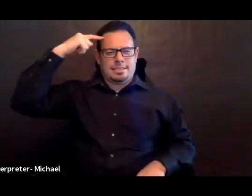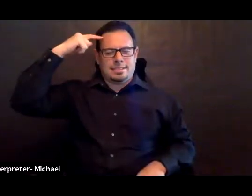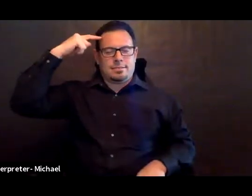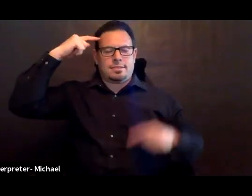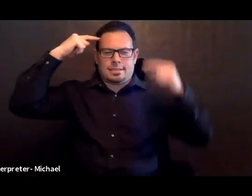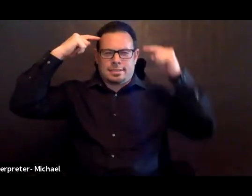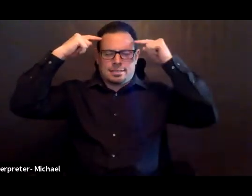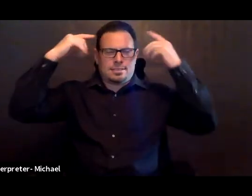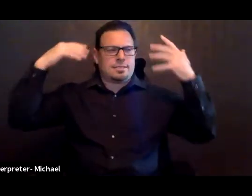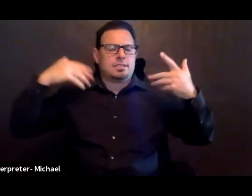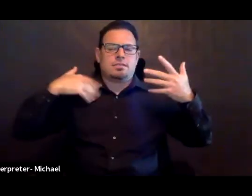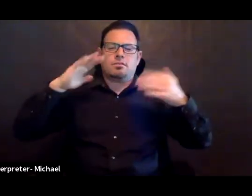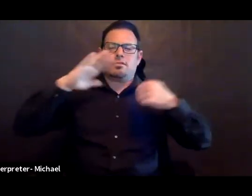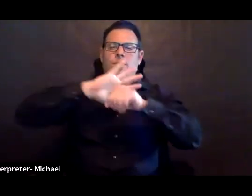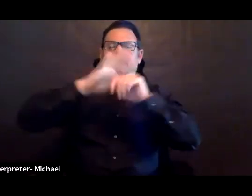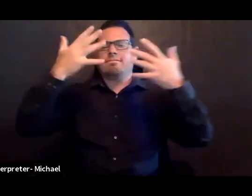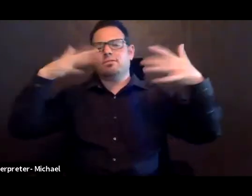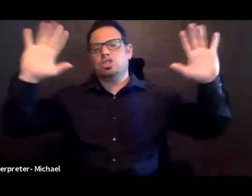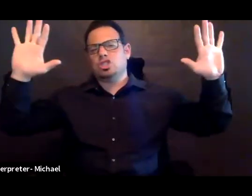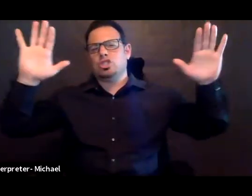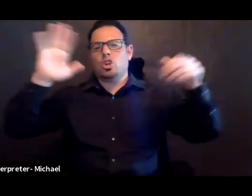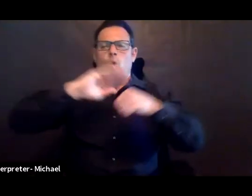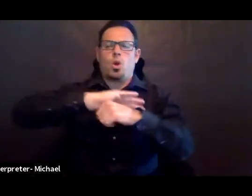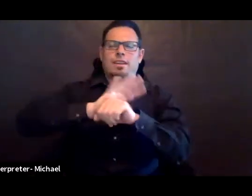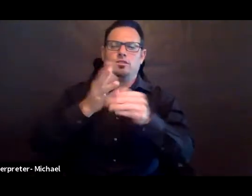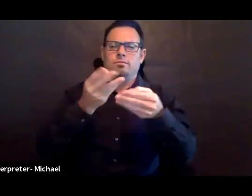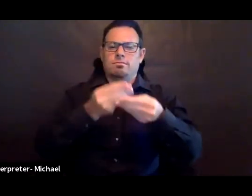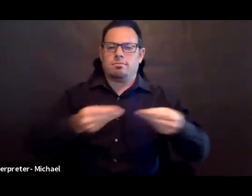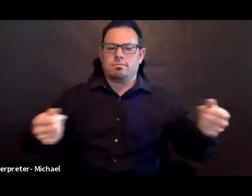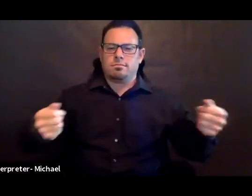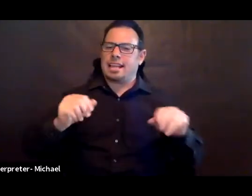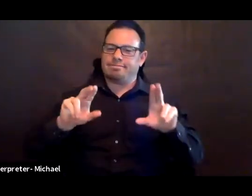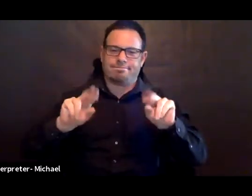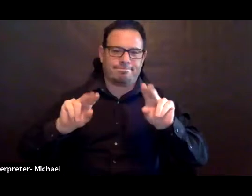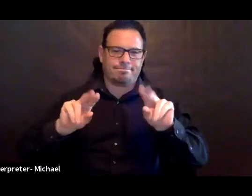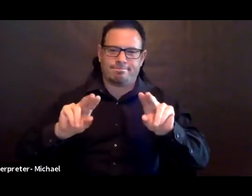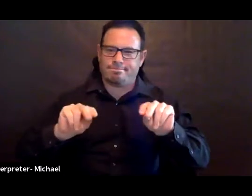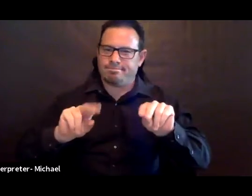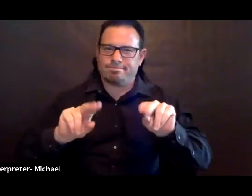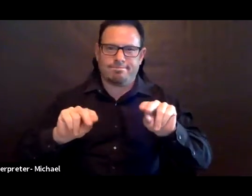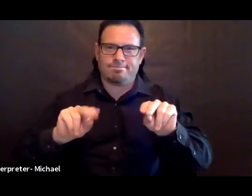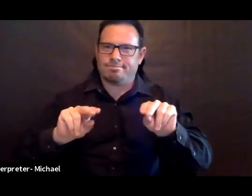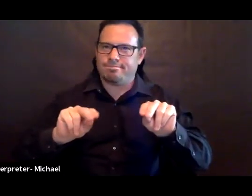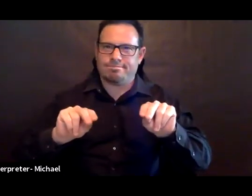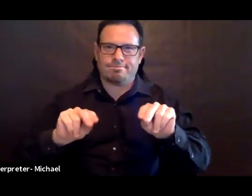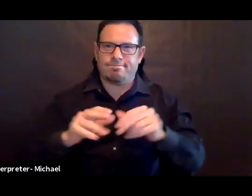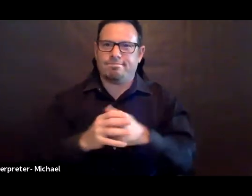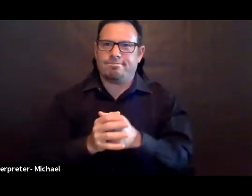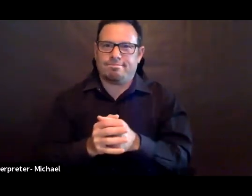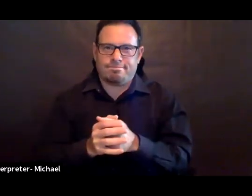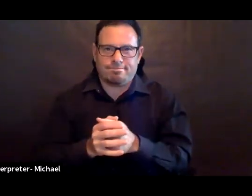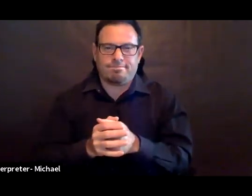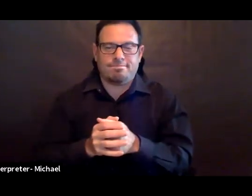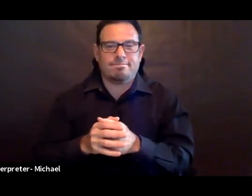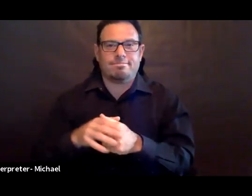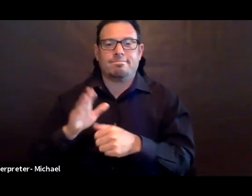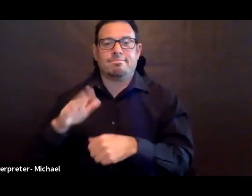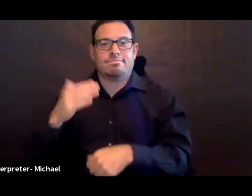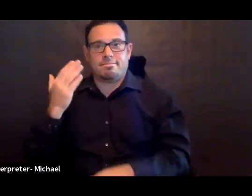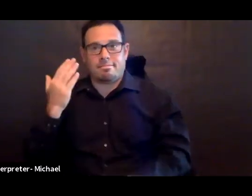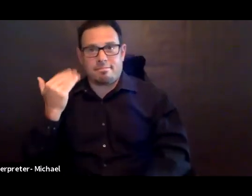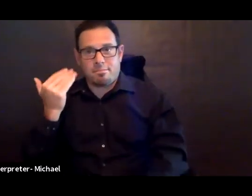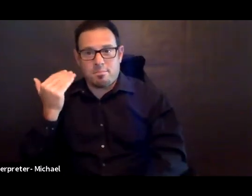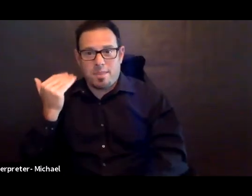that COVID-19 cases have nearly tripled in the United States over the last 2 weeks. I'm sure you've heard CDC